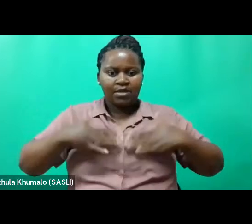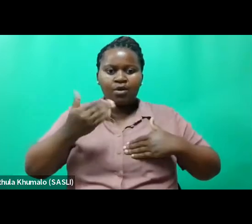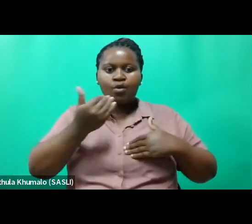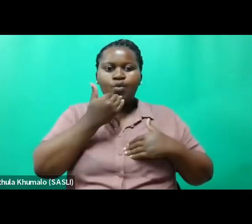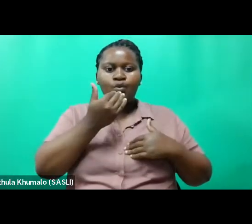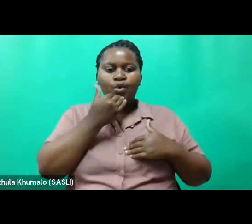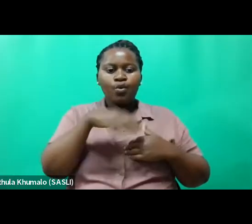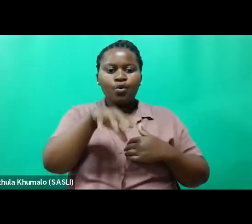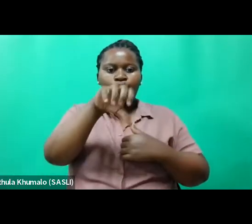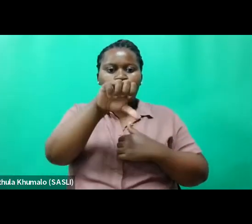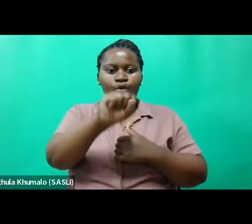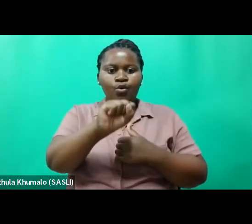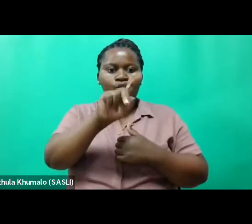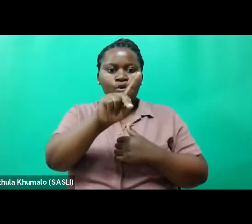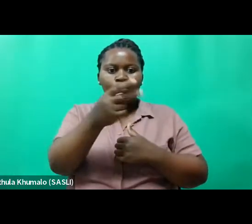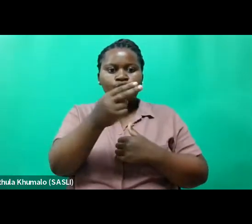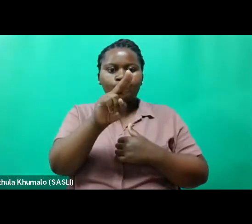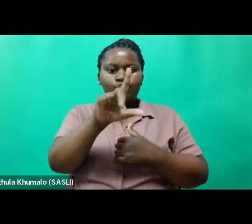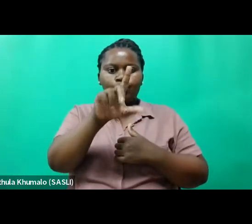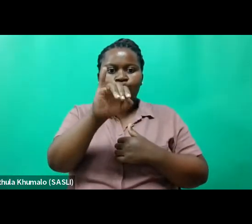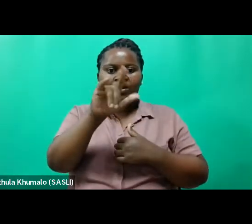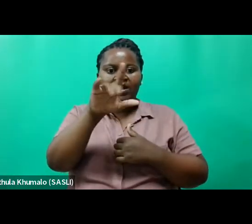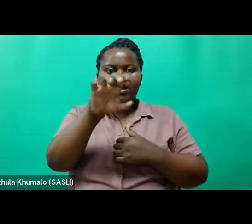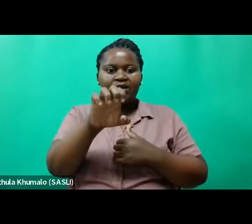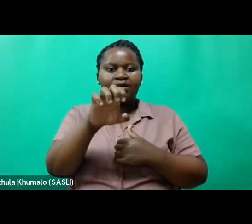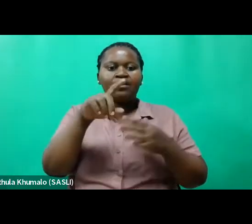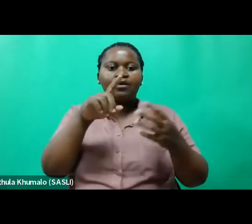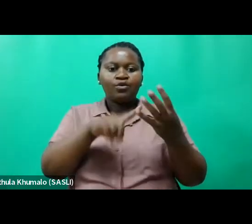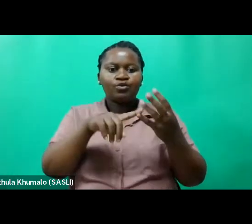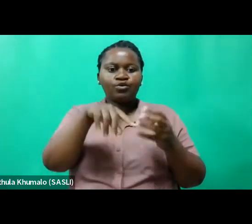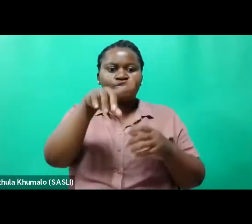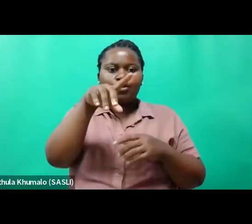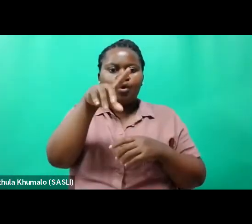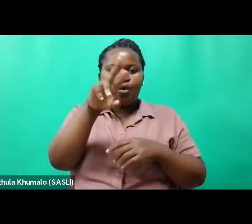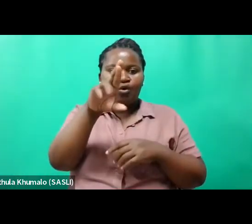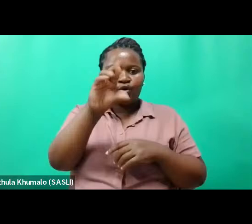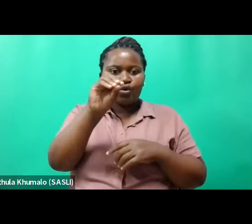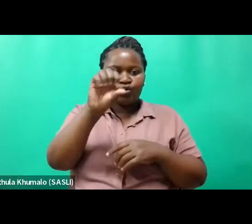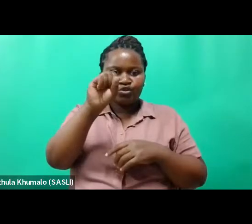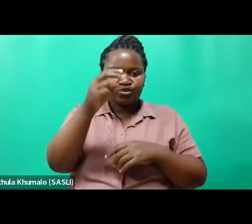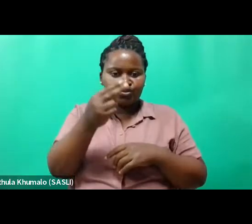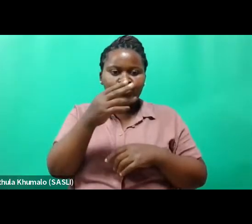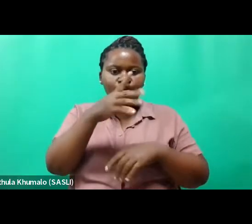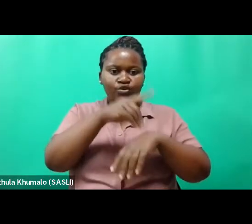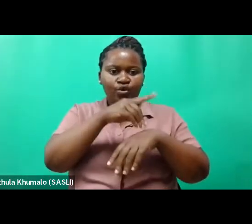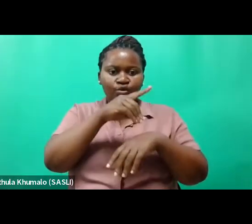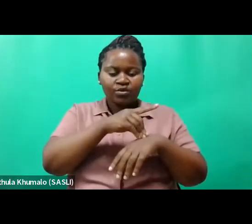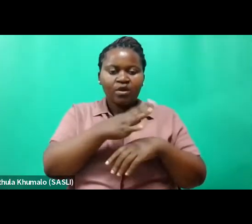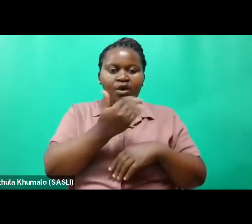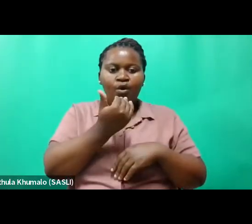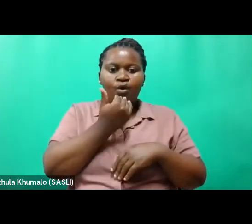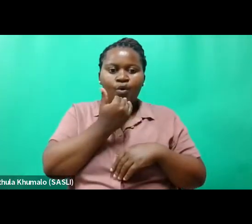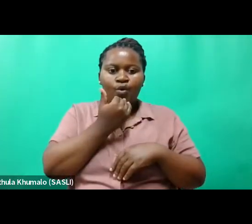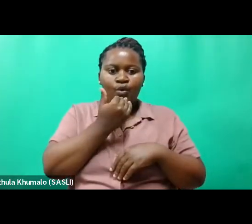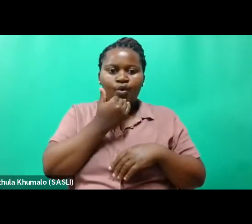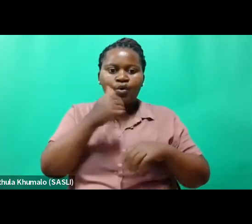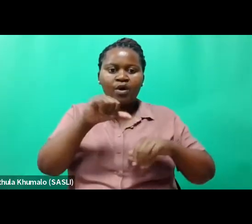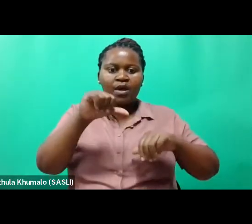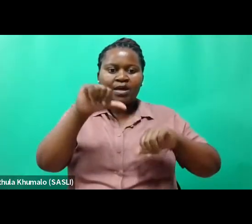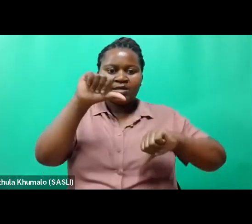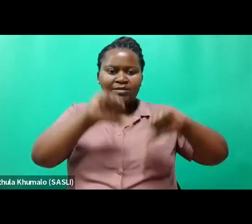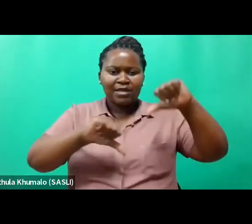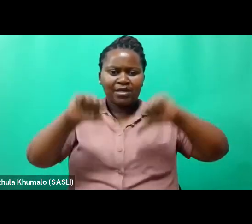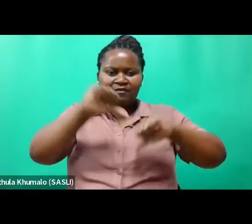Mbata. And Dr. Rashantni Subrain, who was the Scientific Review Committee Chair.